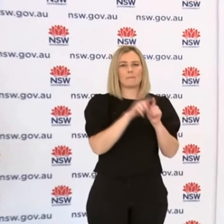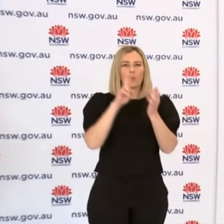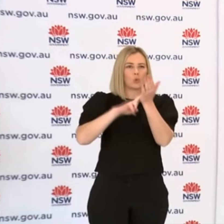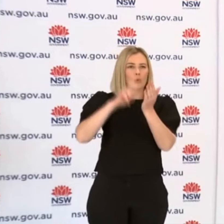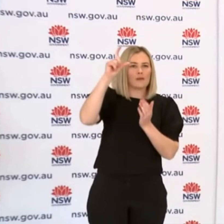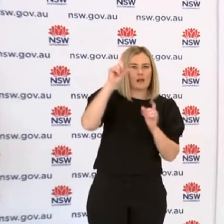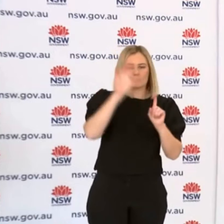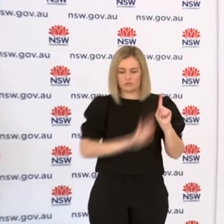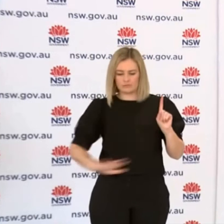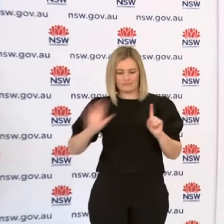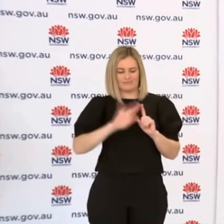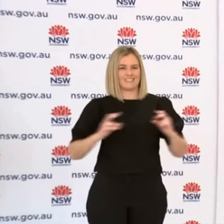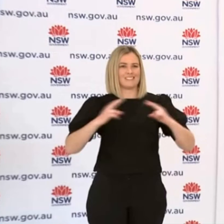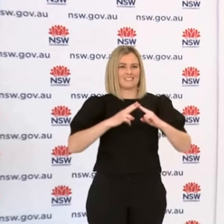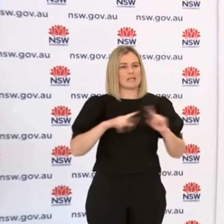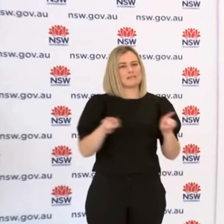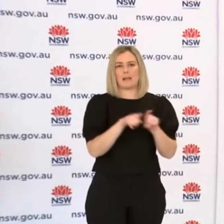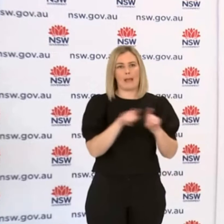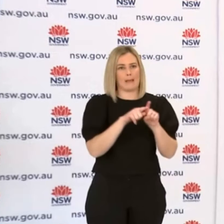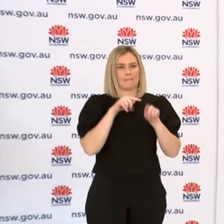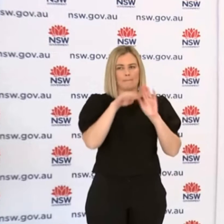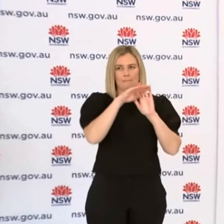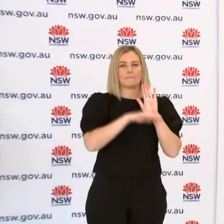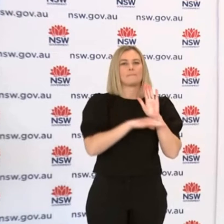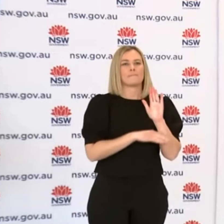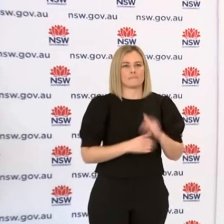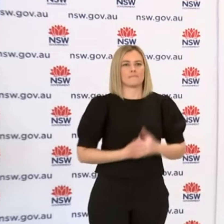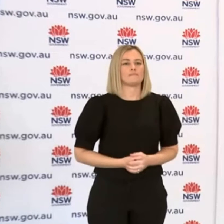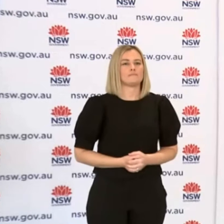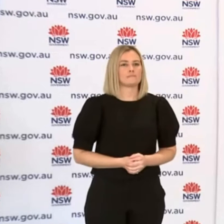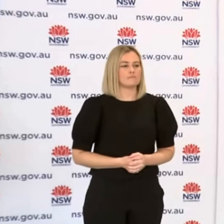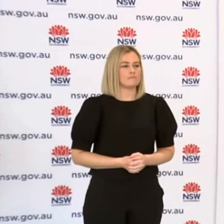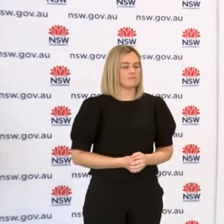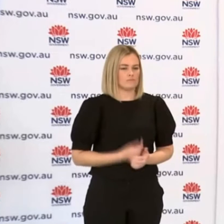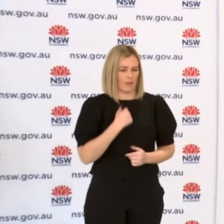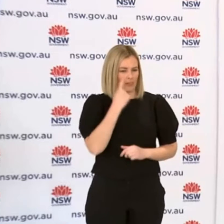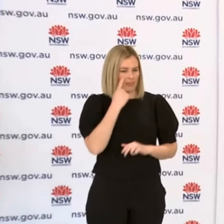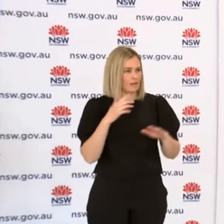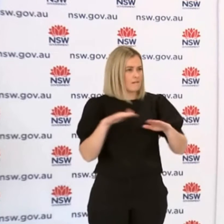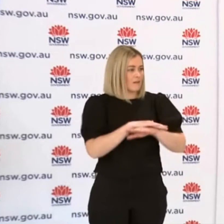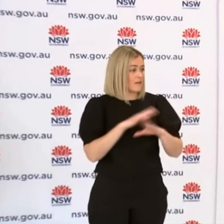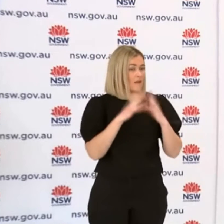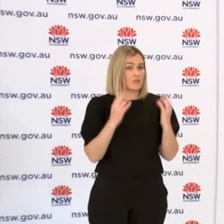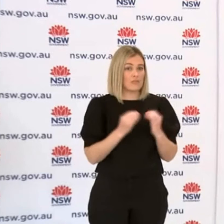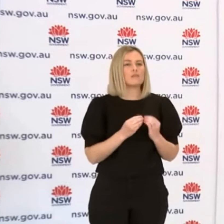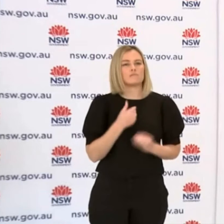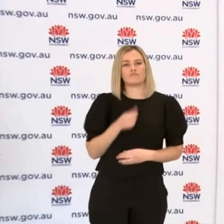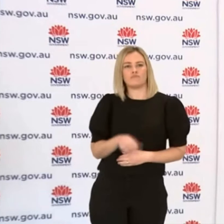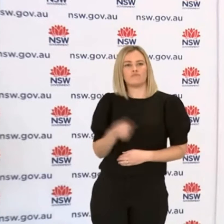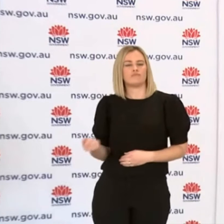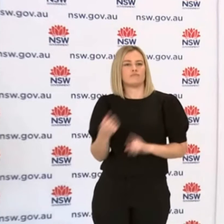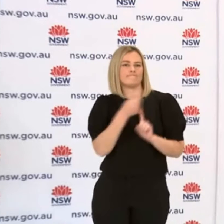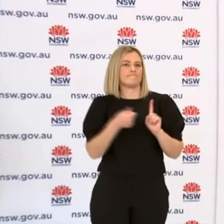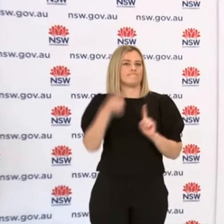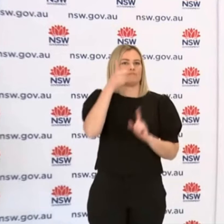Sydney lockdown area. And on that note, I think I've covered. I might leave it to Dr.